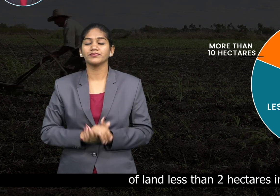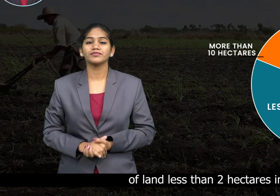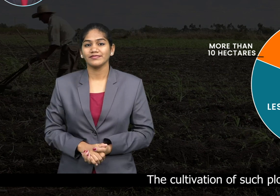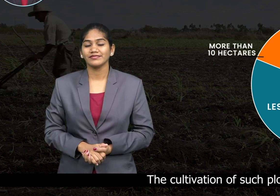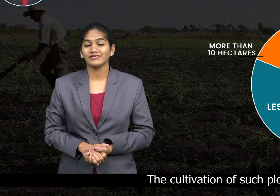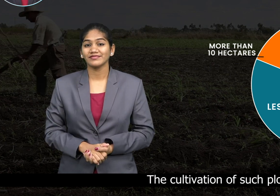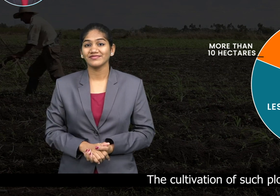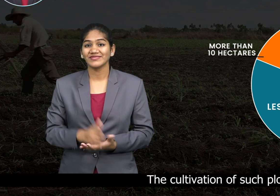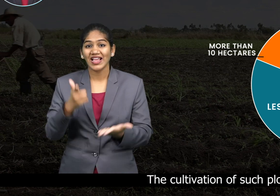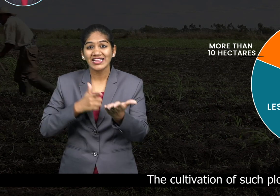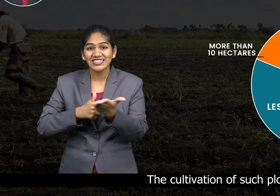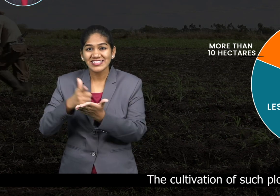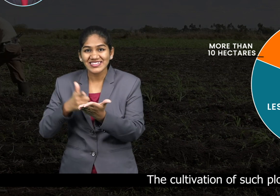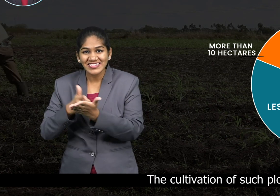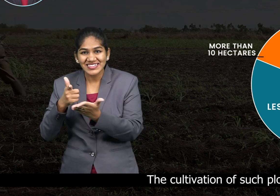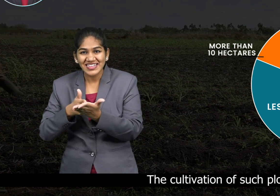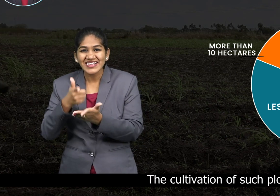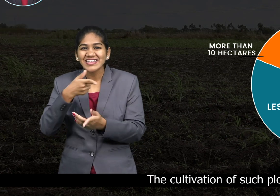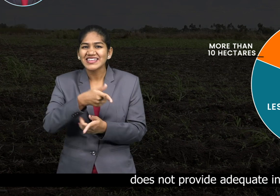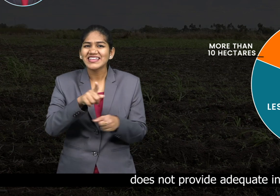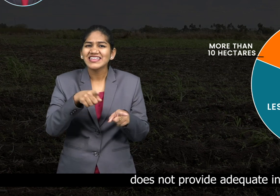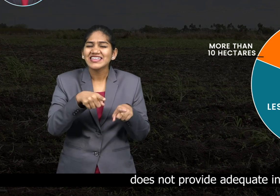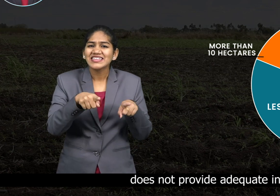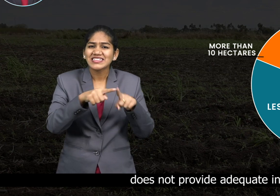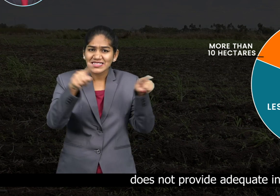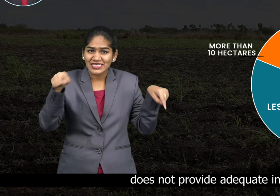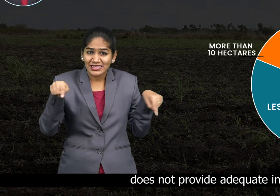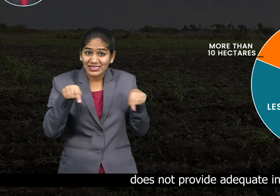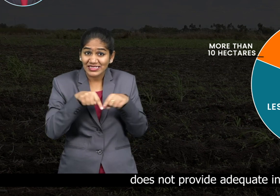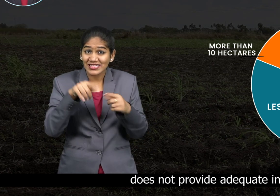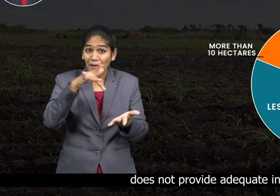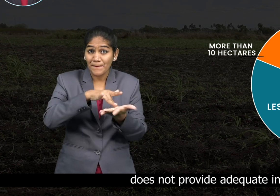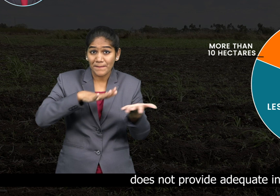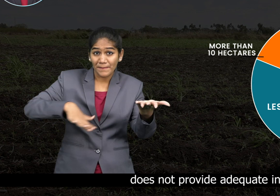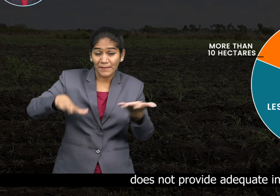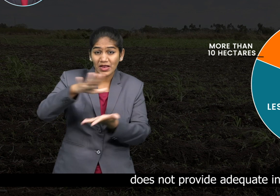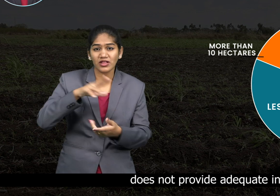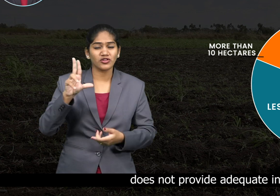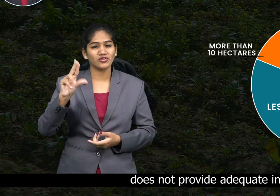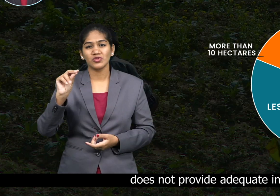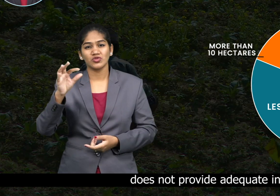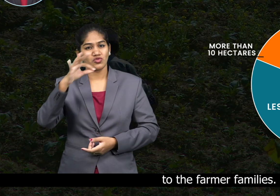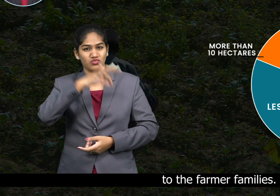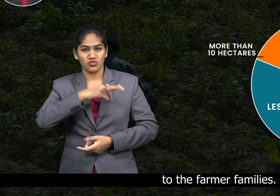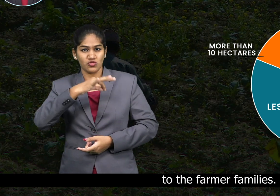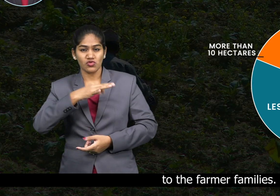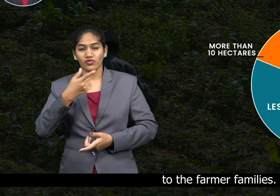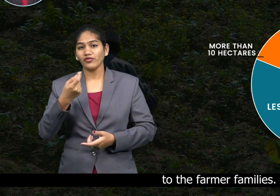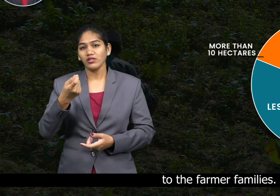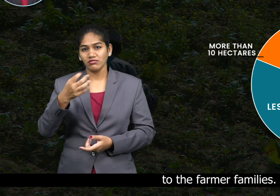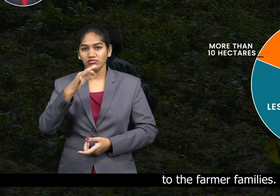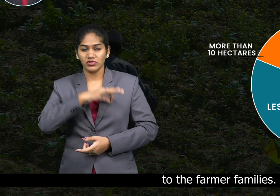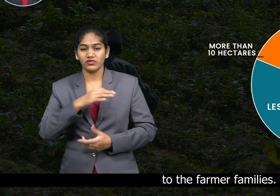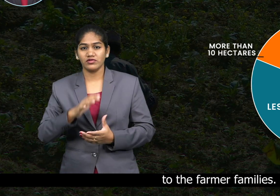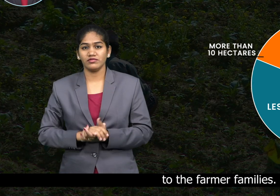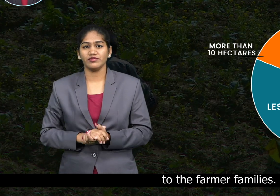The cultivation of such plots does not provide adequate income to the farmer families.